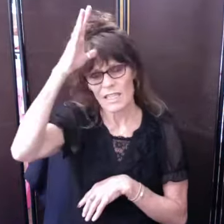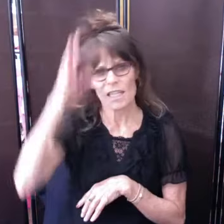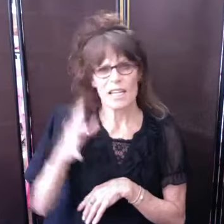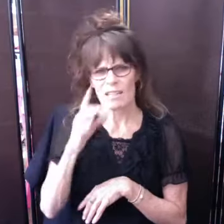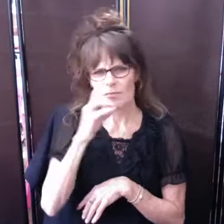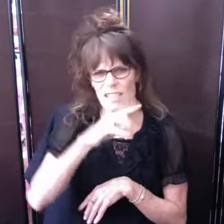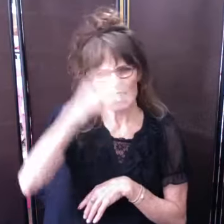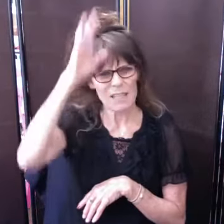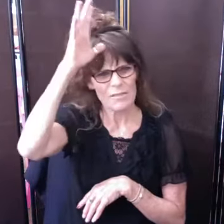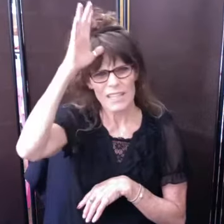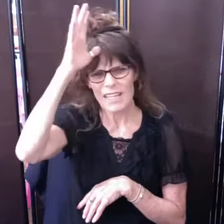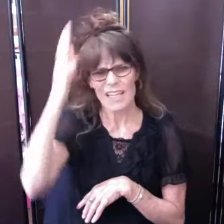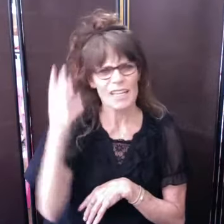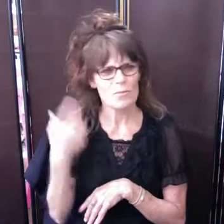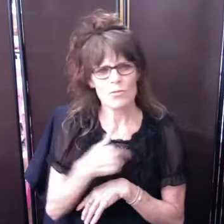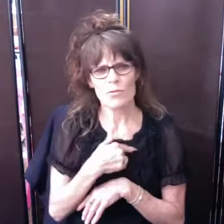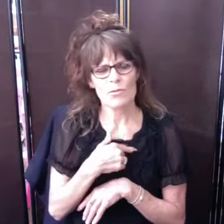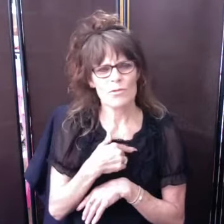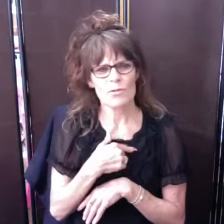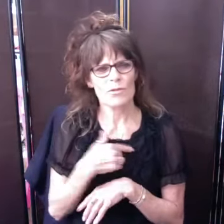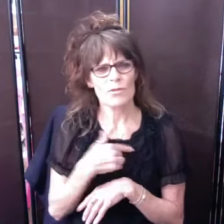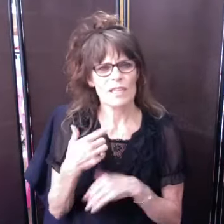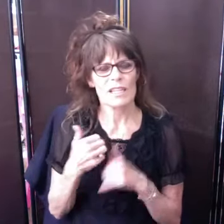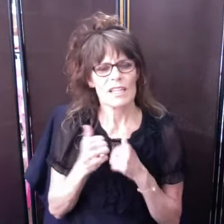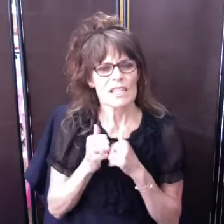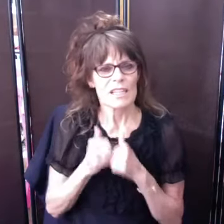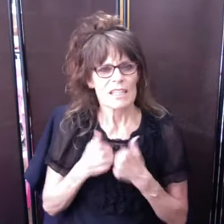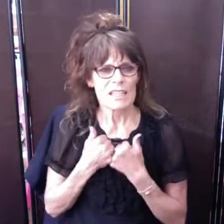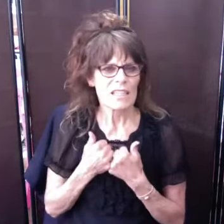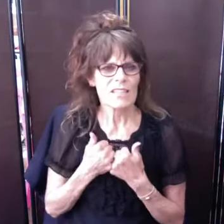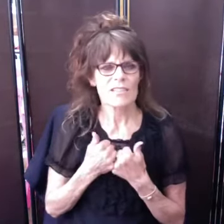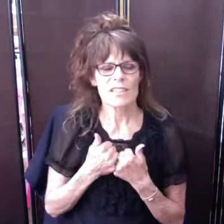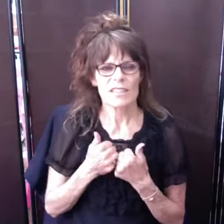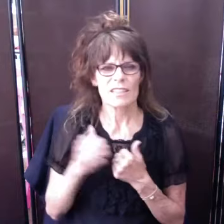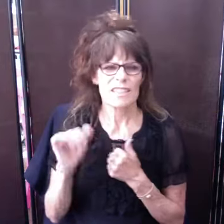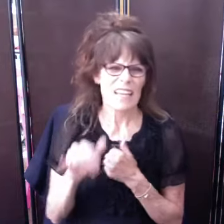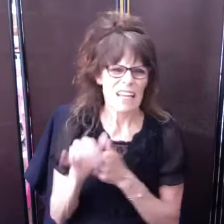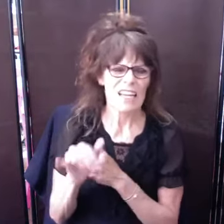ranch south of Fort Worth, and he went down there, stayed on that place, and I moved in with his